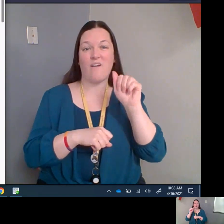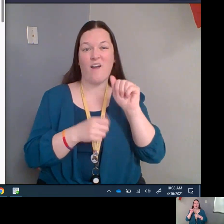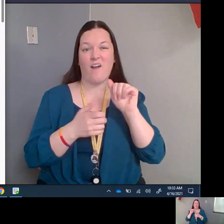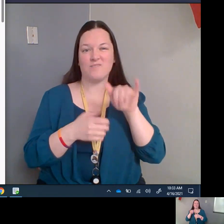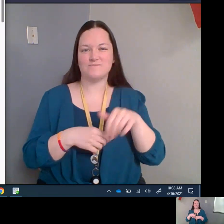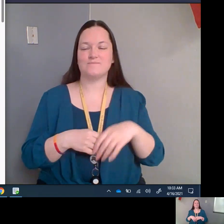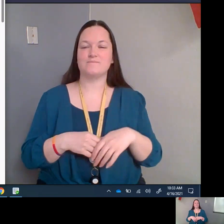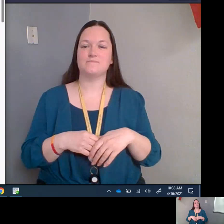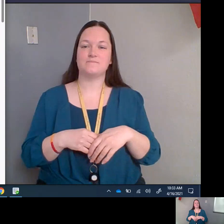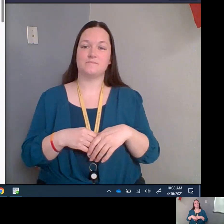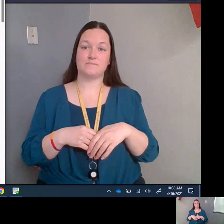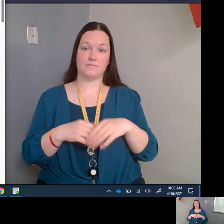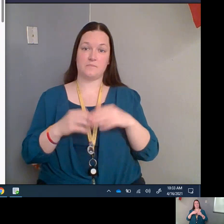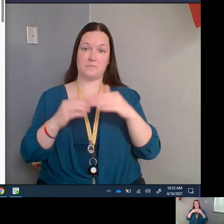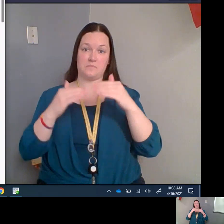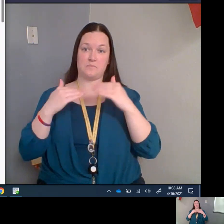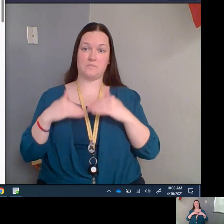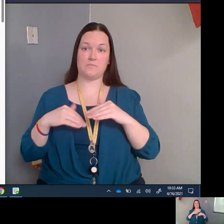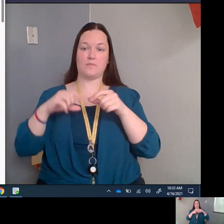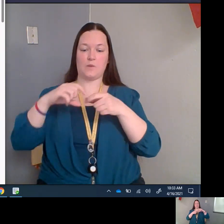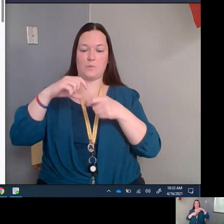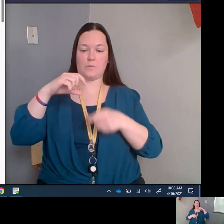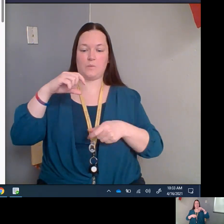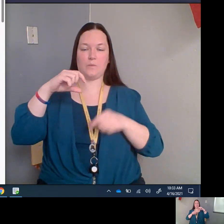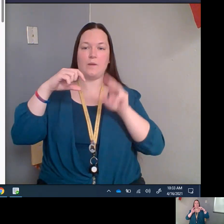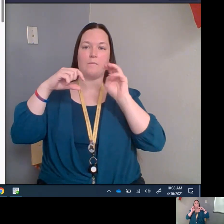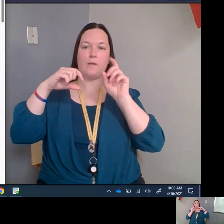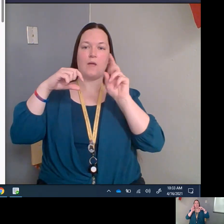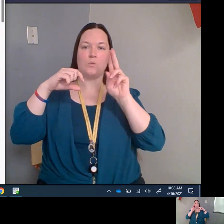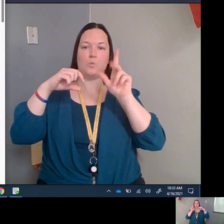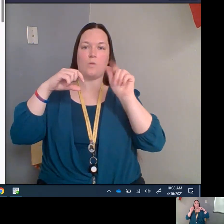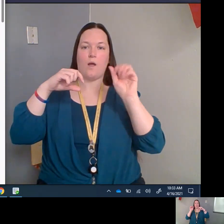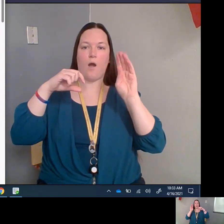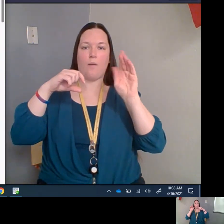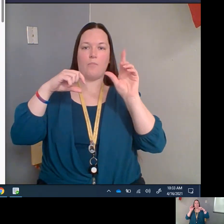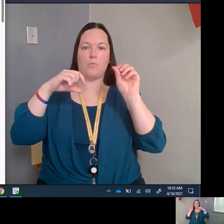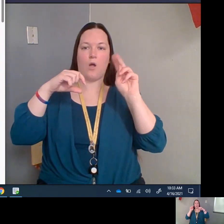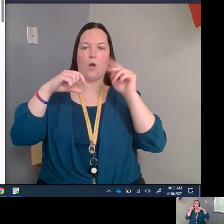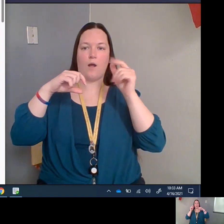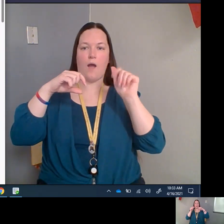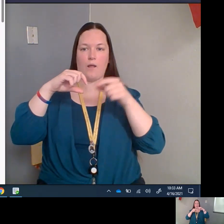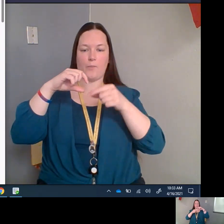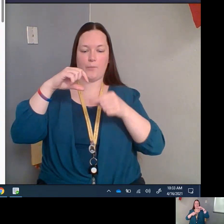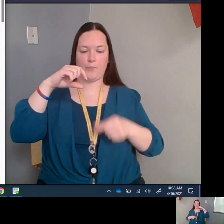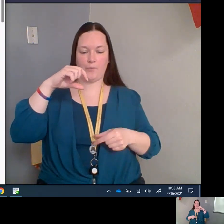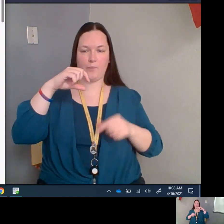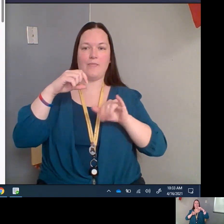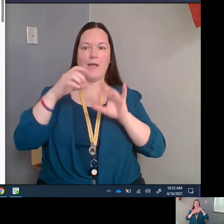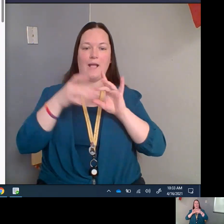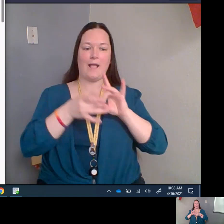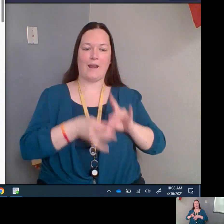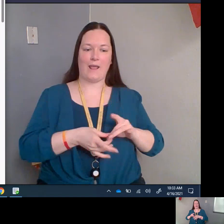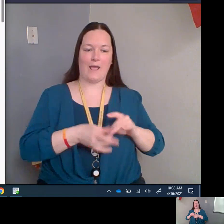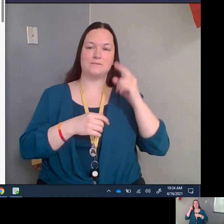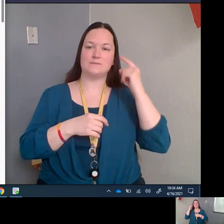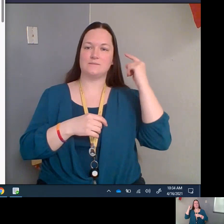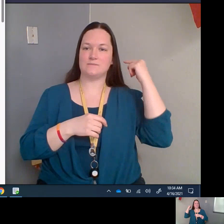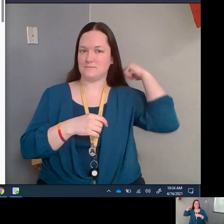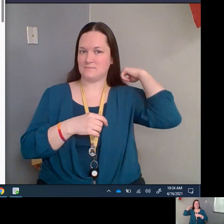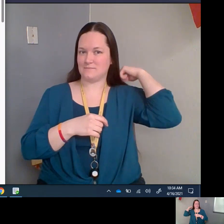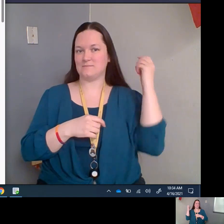And the last section is the medulla oblongata. It's the lowest part of the brainstem, and it connects with the spinal cord and